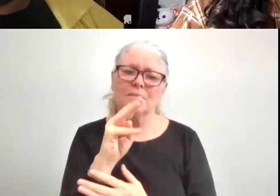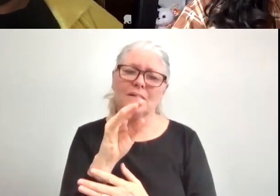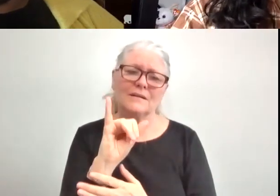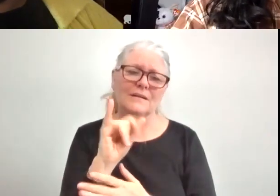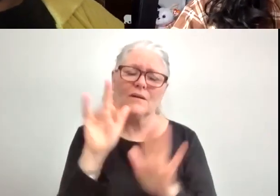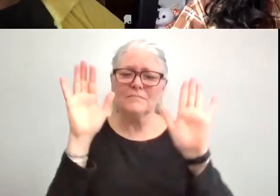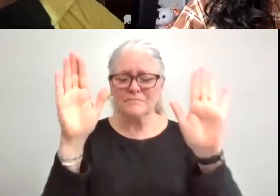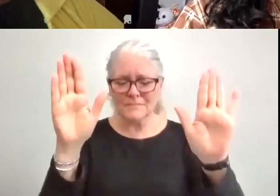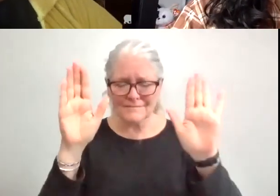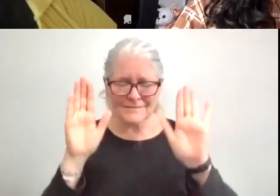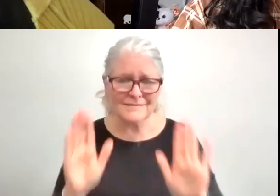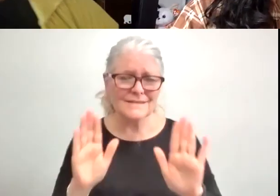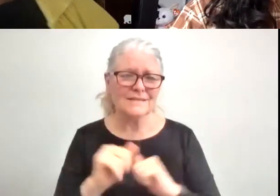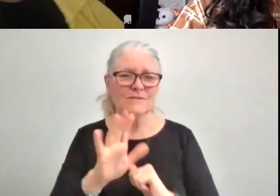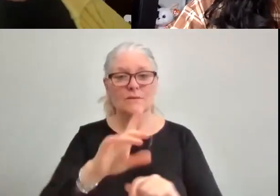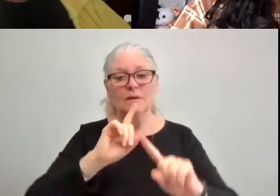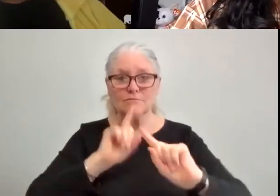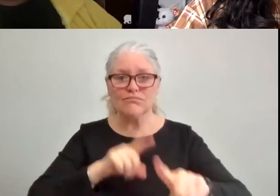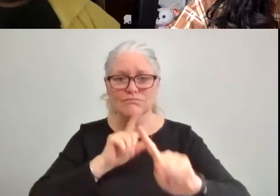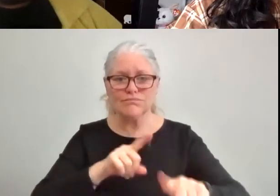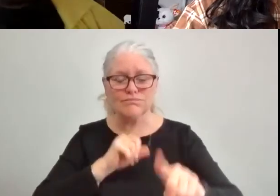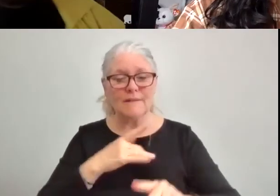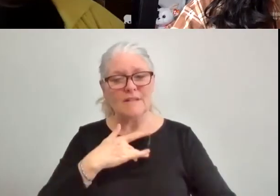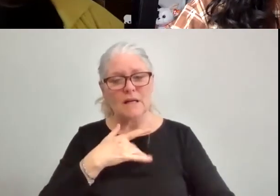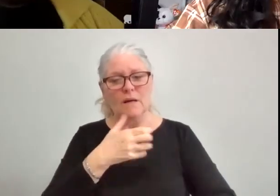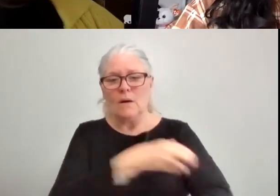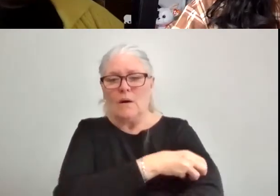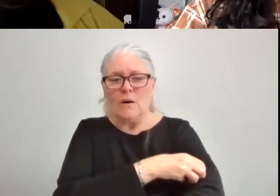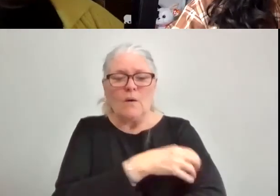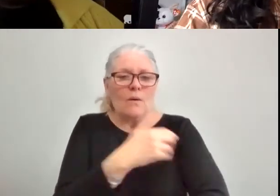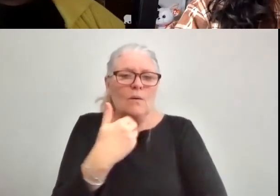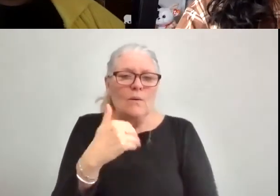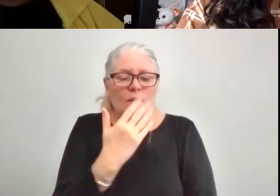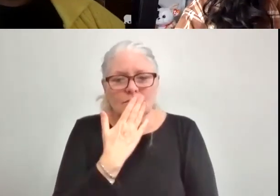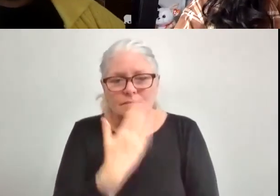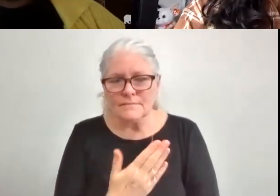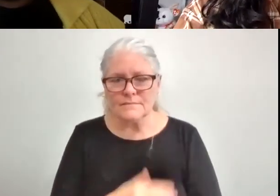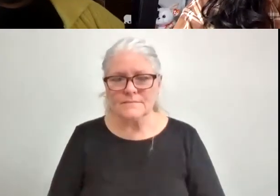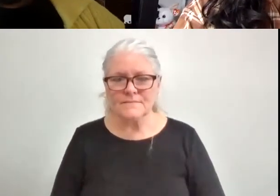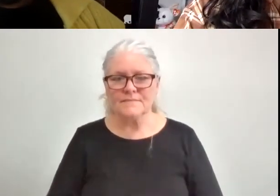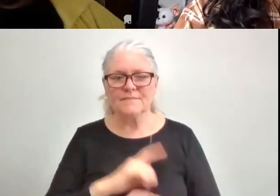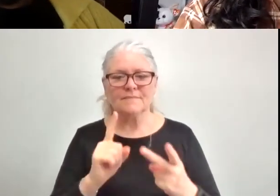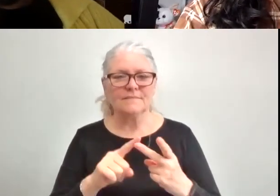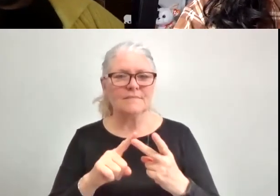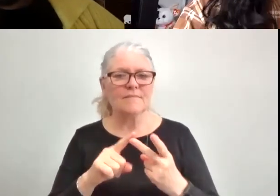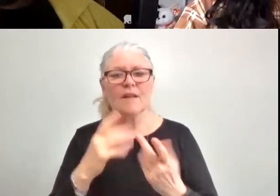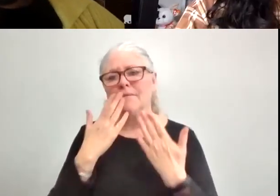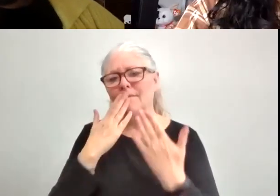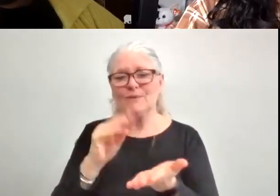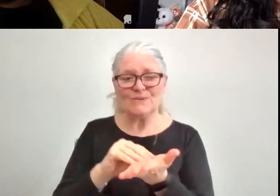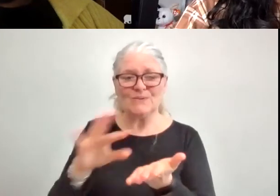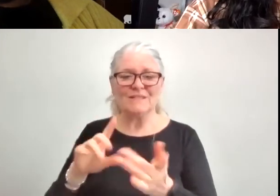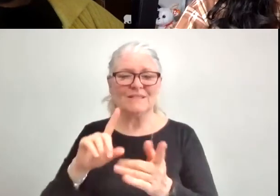Ivani. You are so amazing, and hearing you answer all of these questions was so empowering. I would also like to thank our fantastic